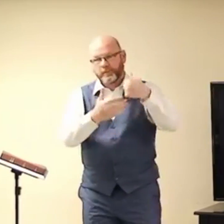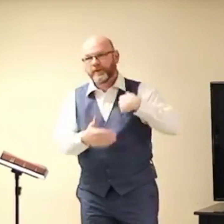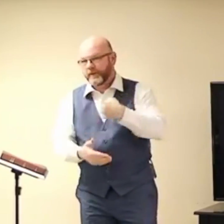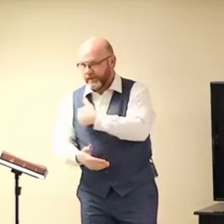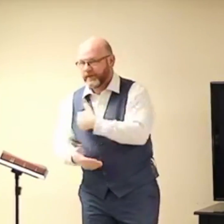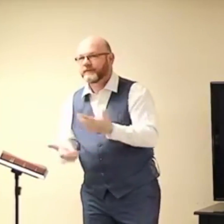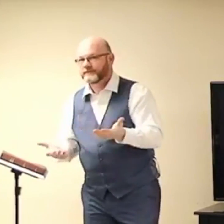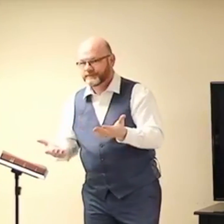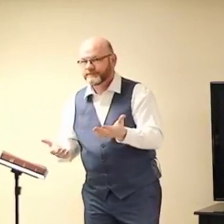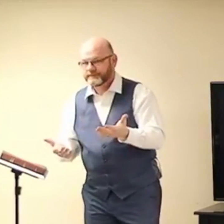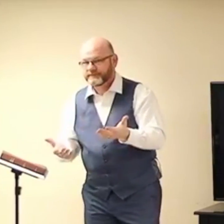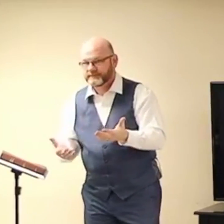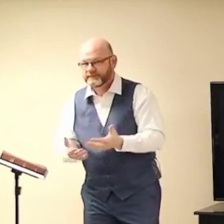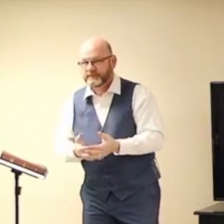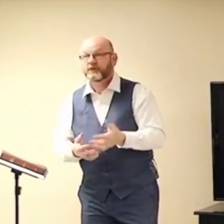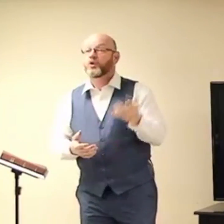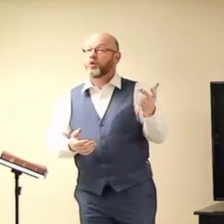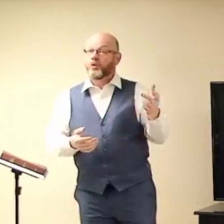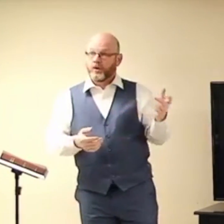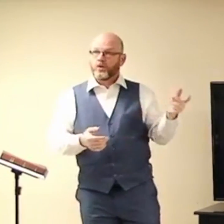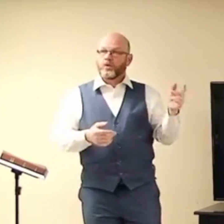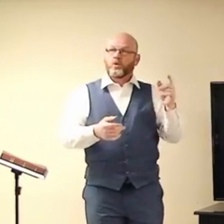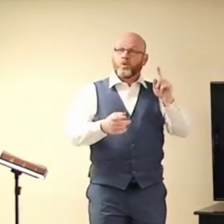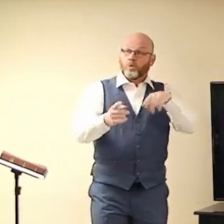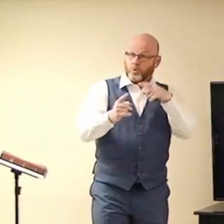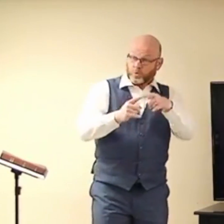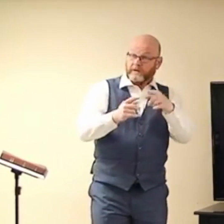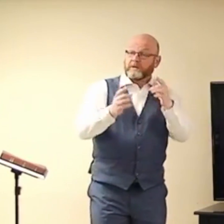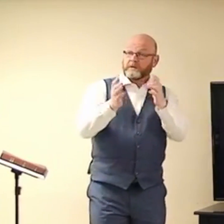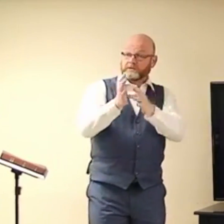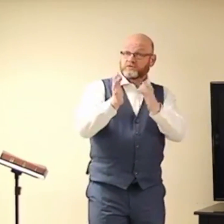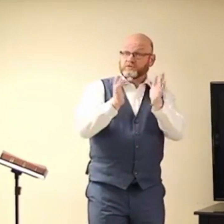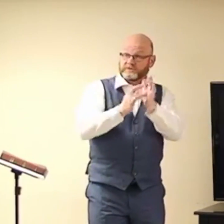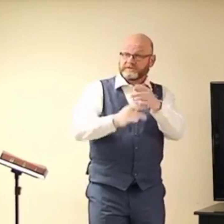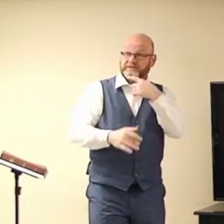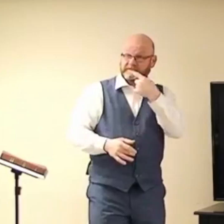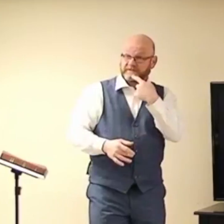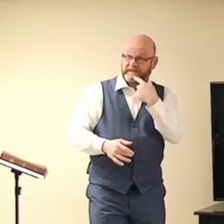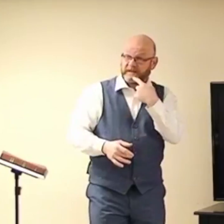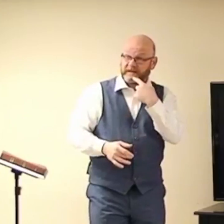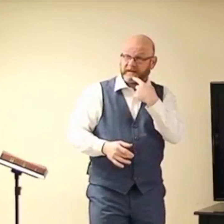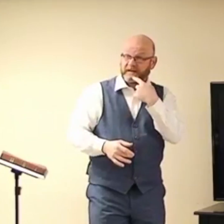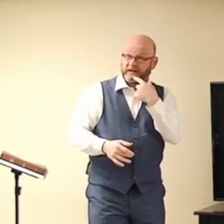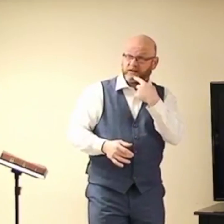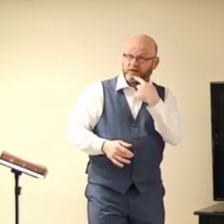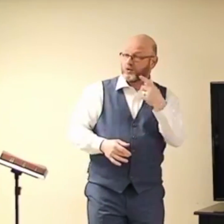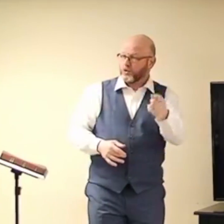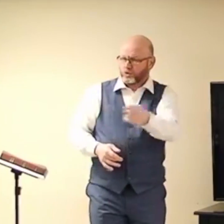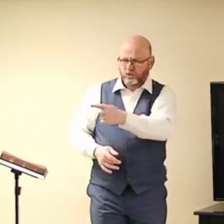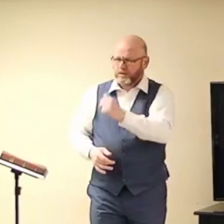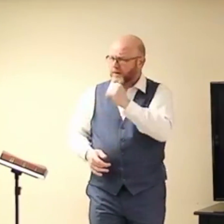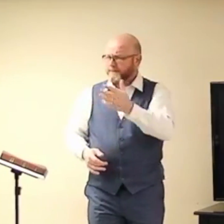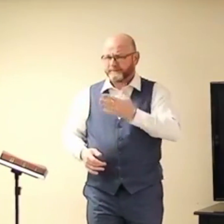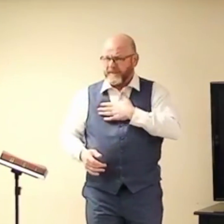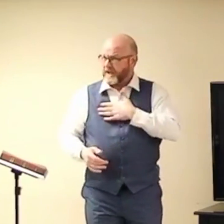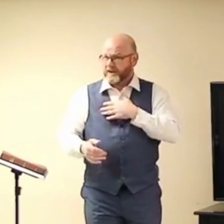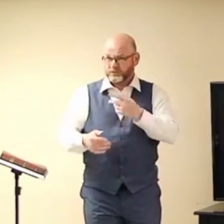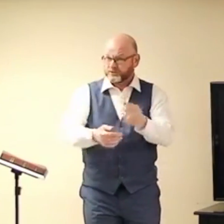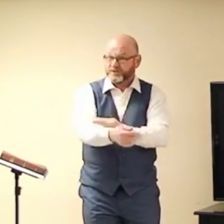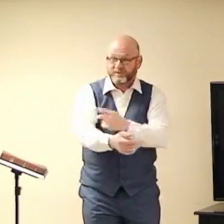and God. You know, compared to God, you know, we need help. We need him to take care of us. And Christ said, you are